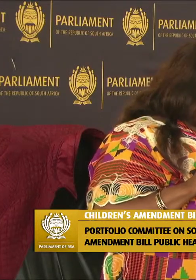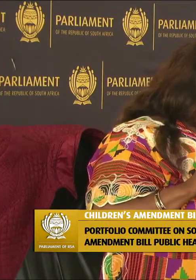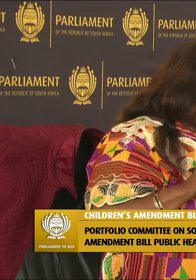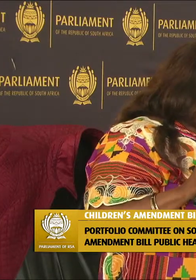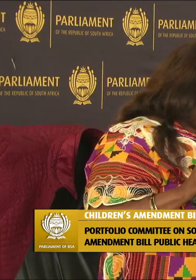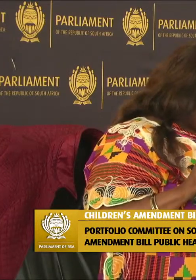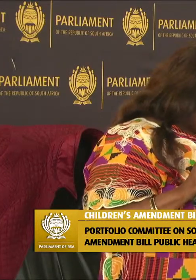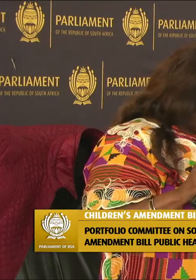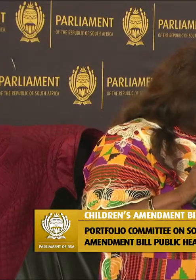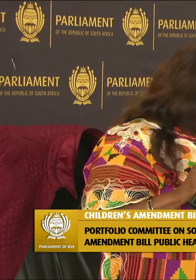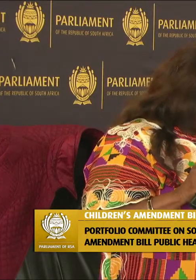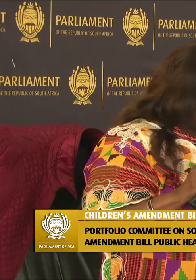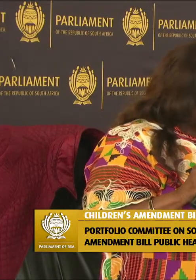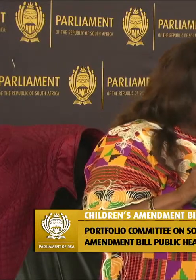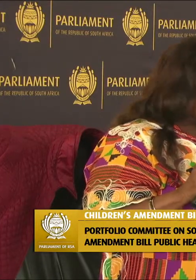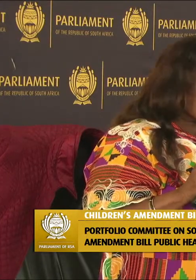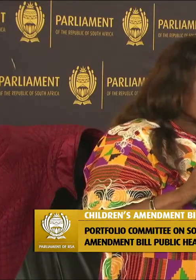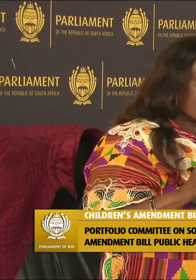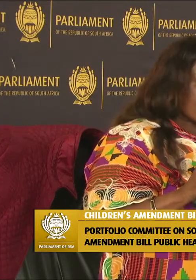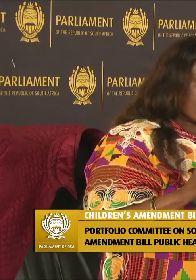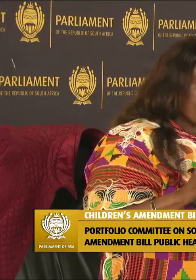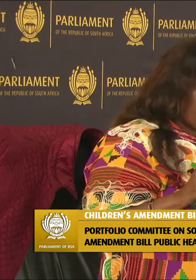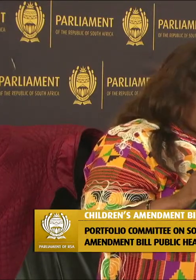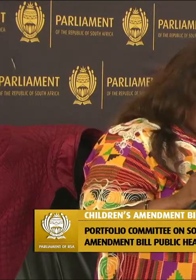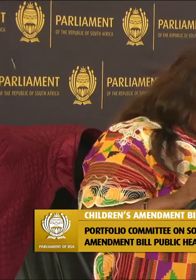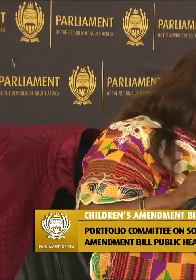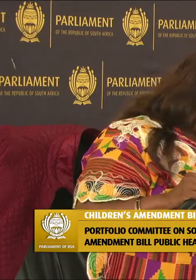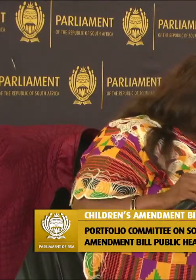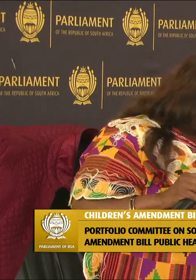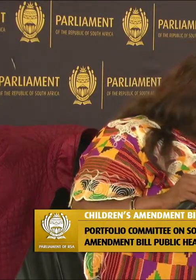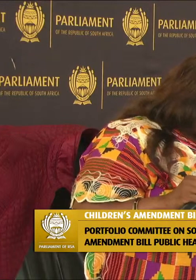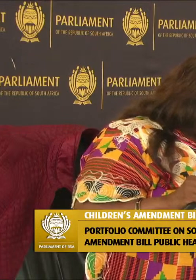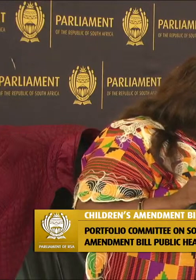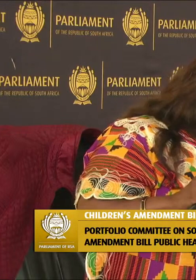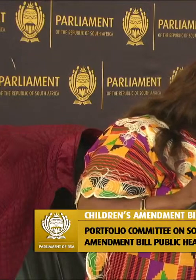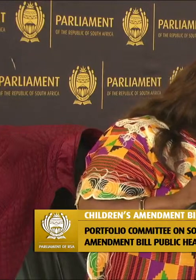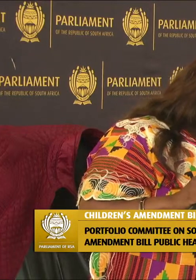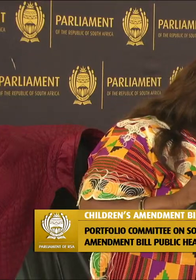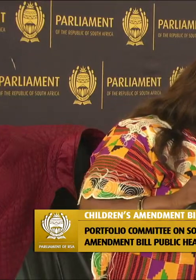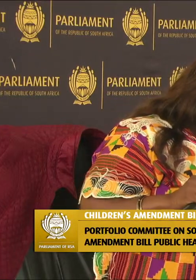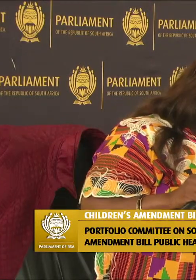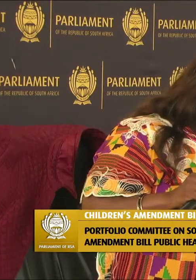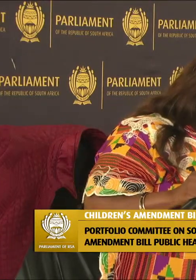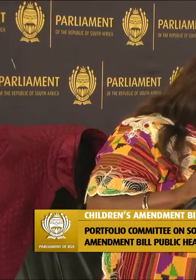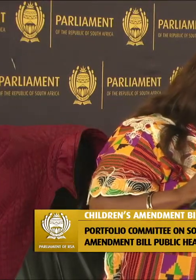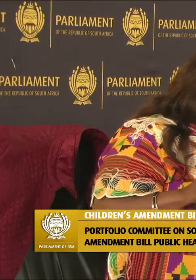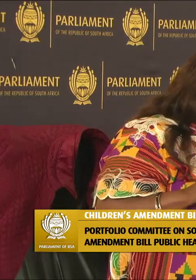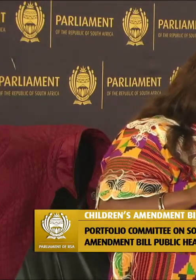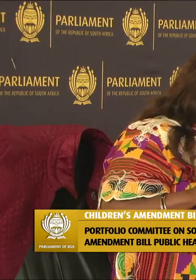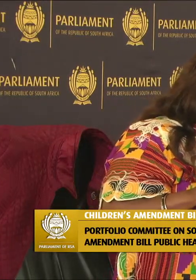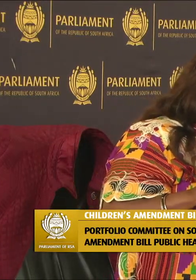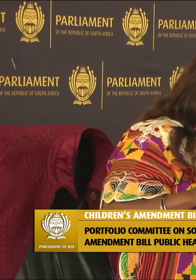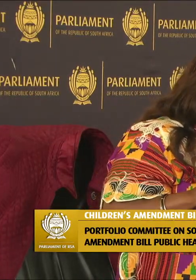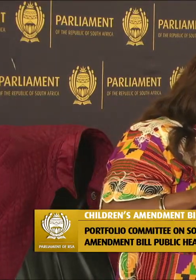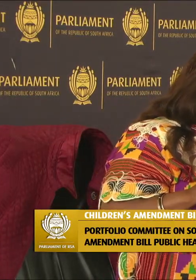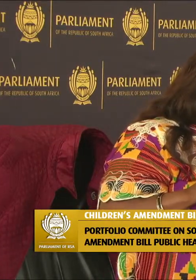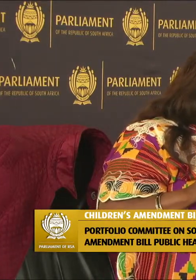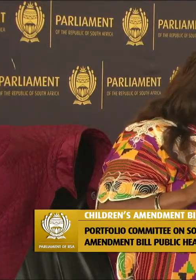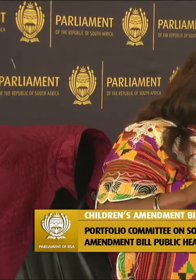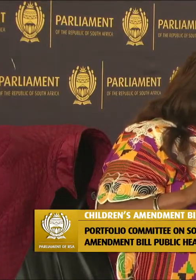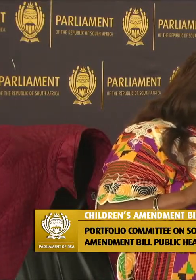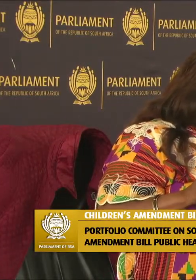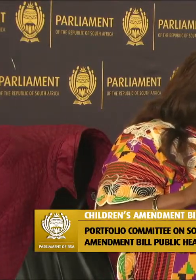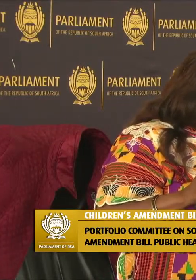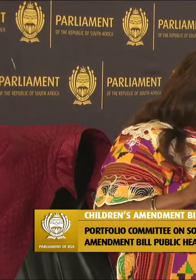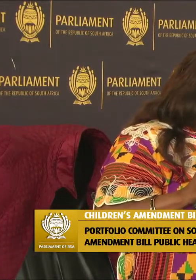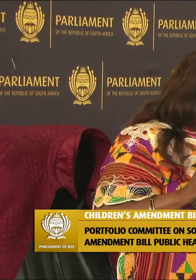ethile. We also have drop-off centers and orphanage, so we will discuss also that how